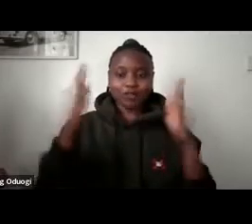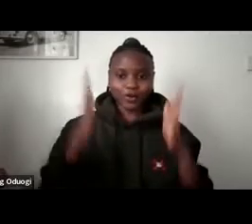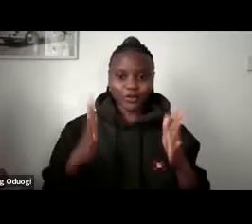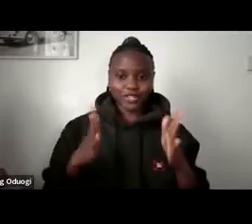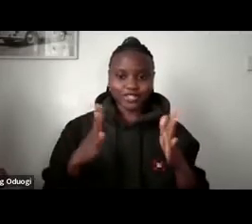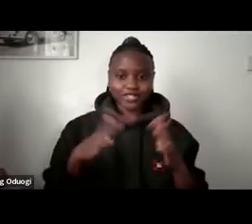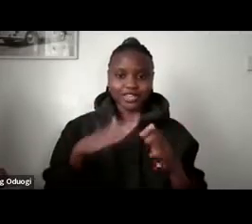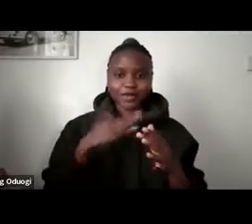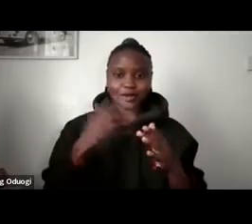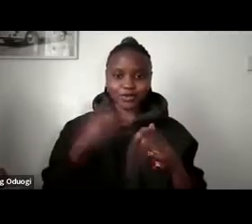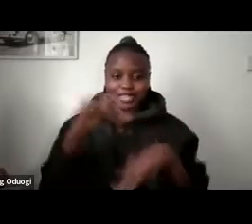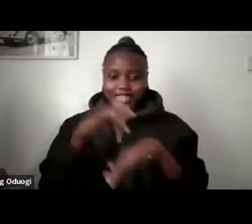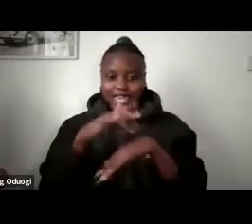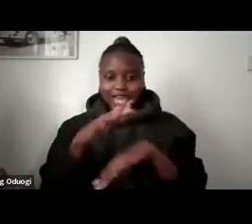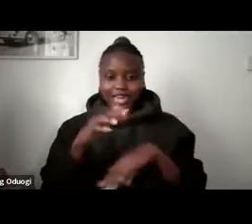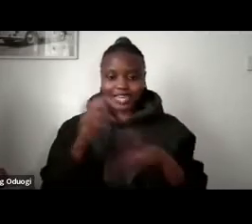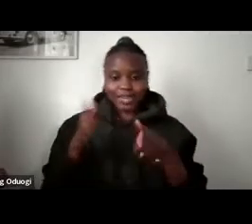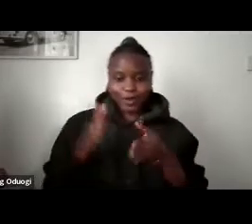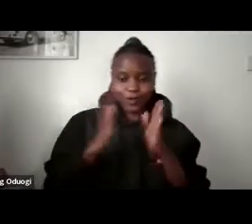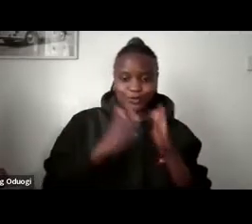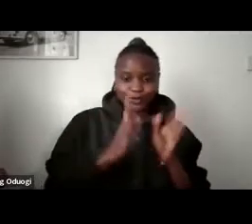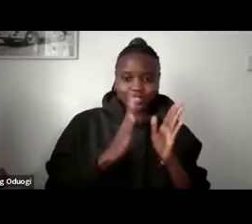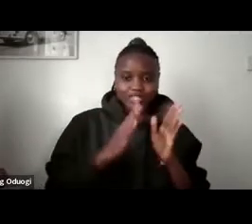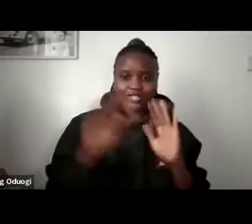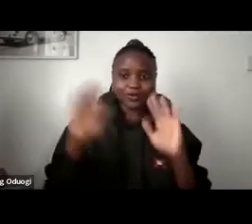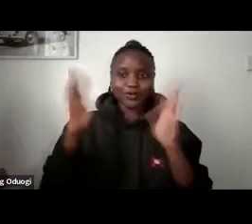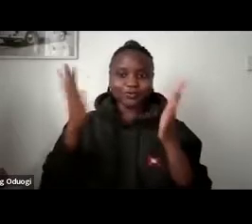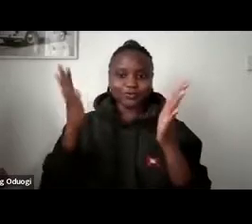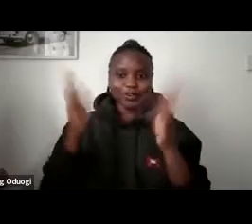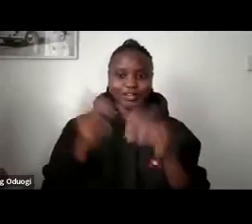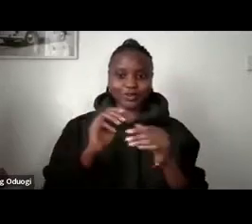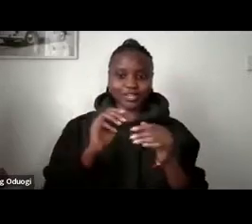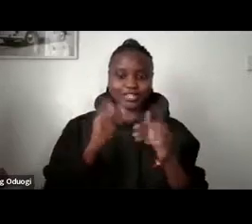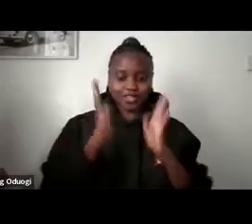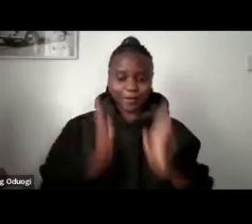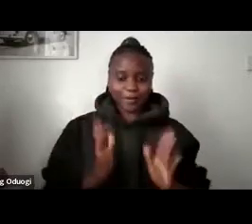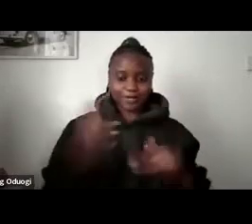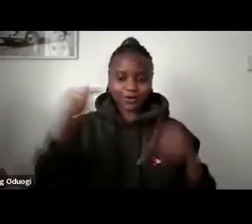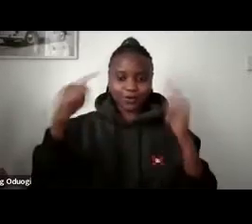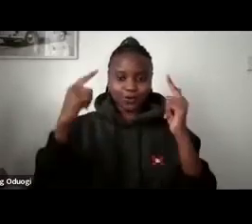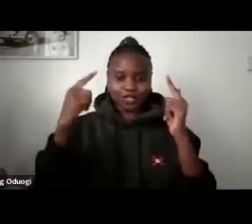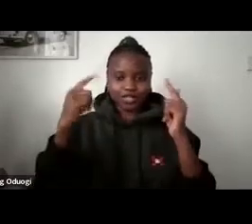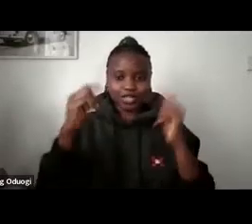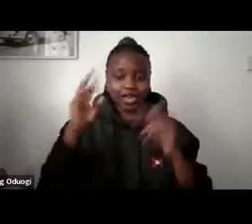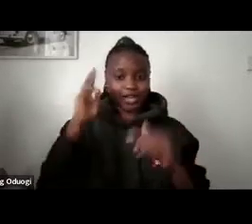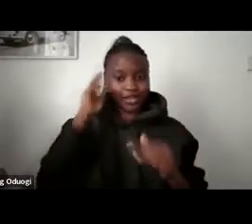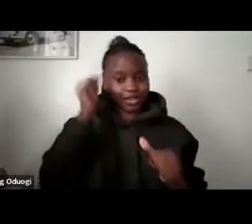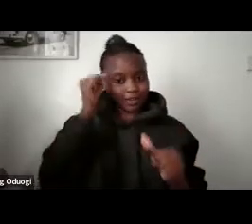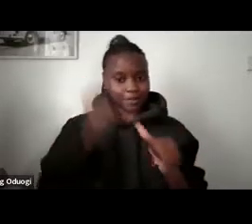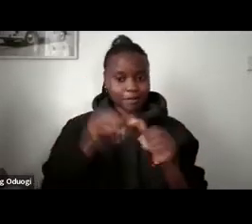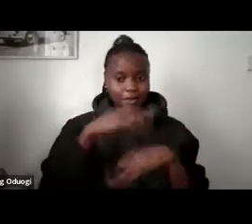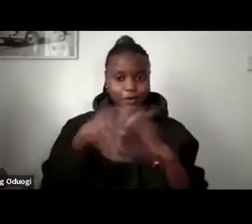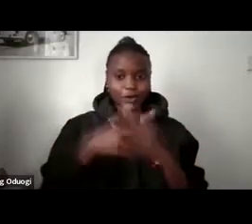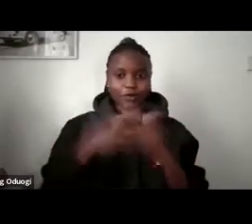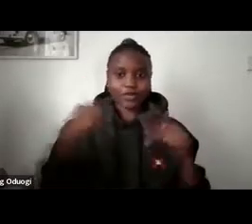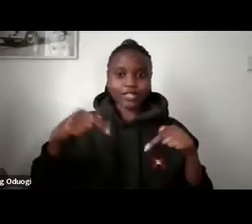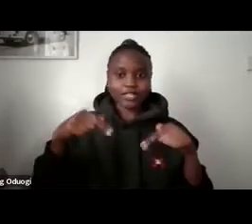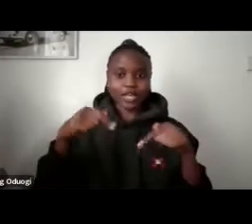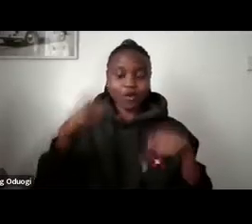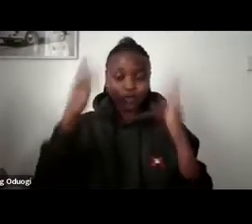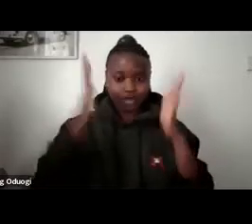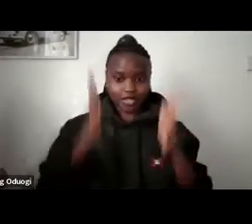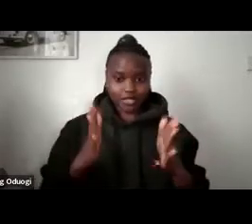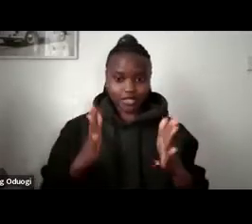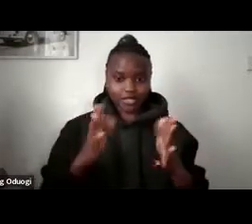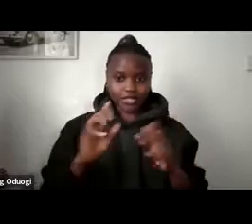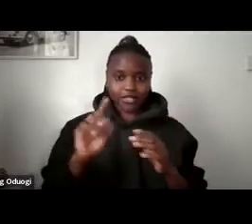opportunity to congratulate them. And remember, we are all winners. the fact that you took part is the first step